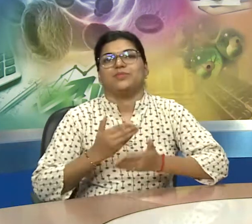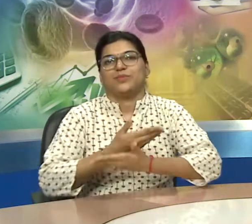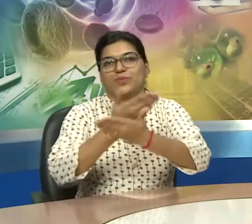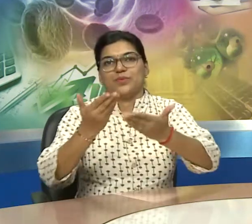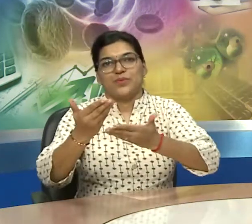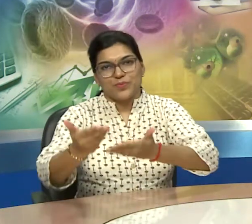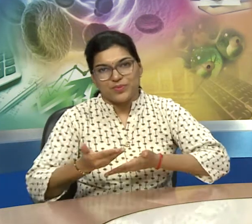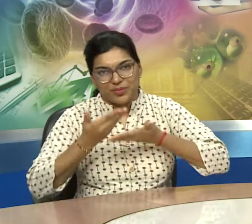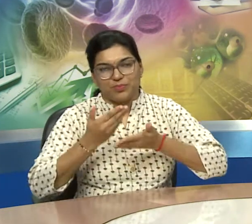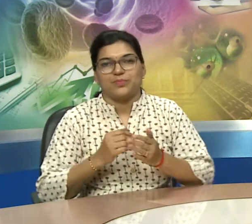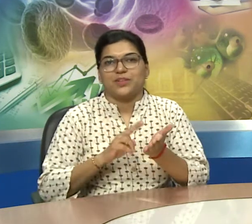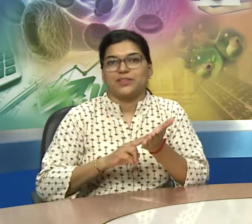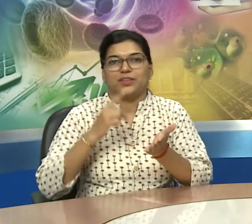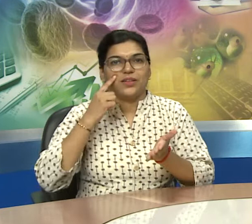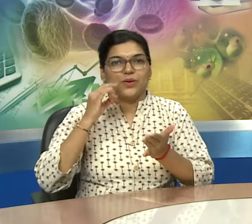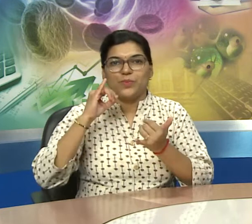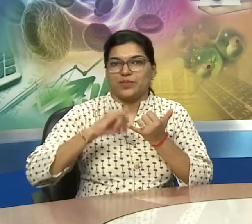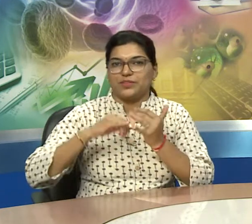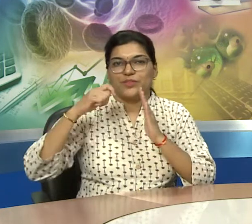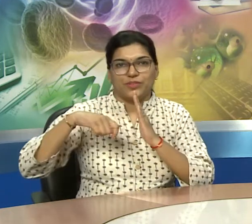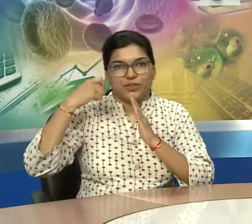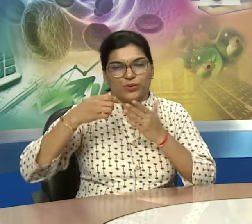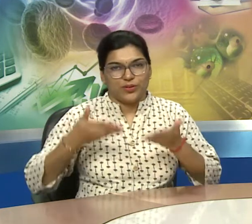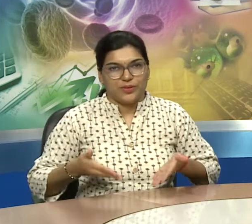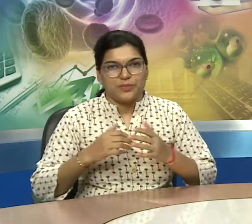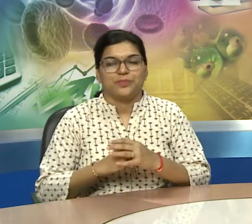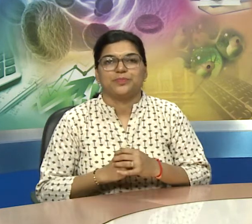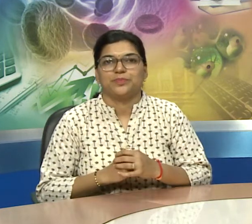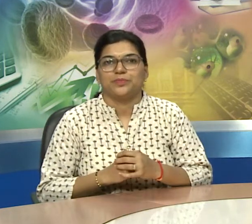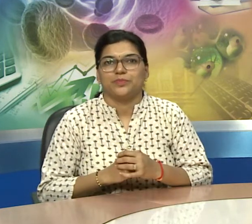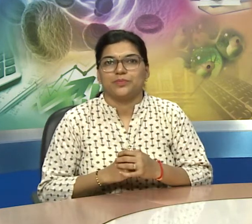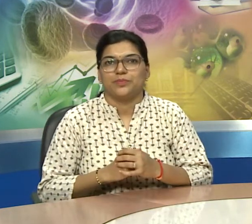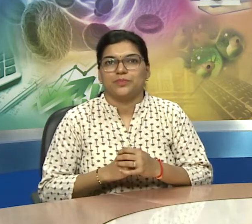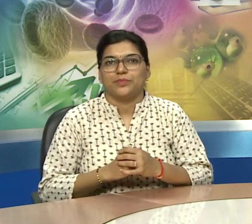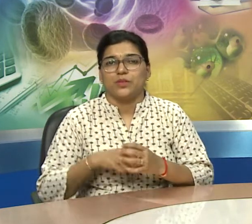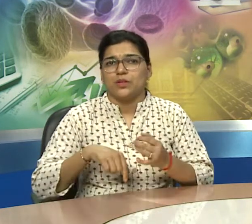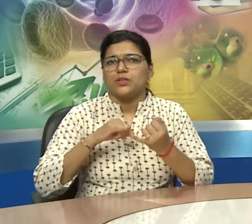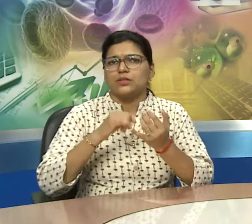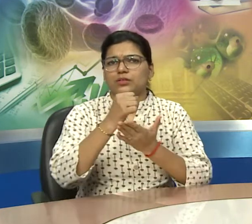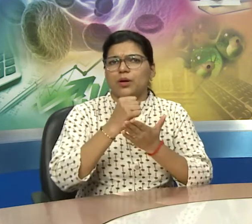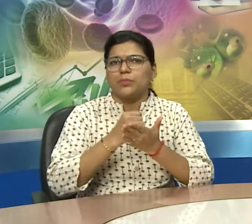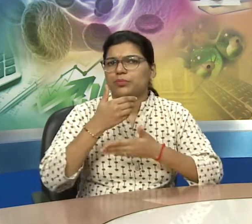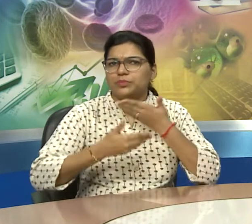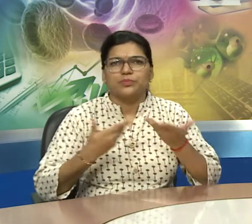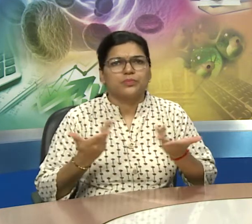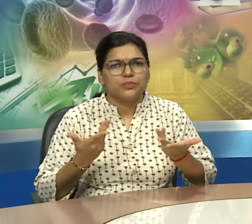Namaskar, welcome you all in this educational video of NIOS. We are going to